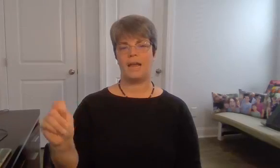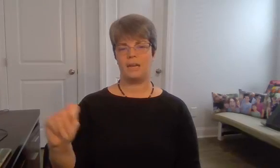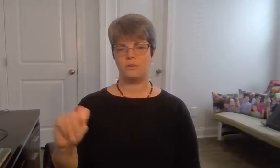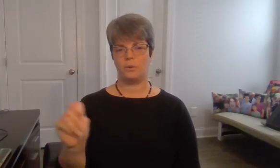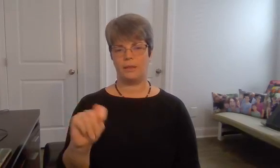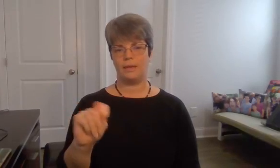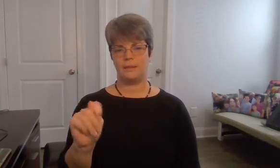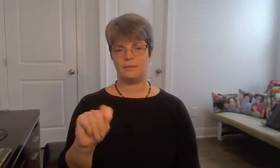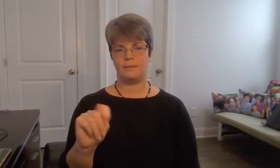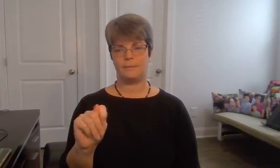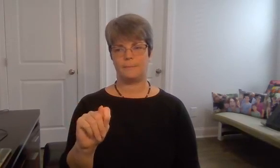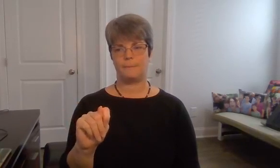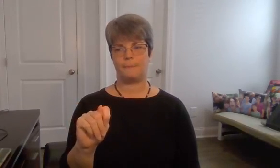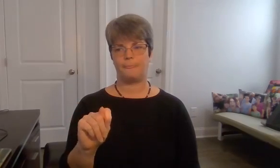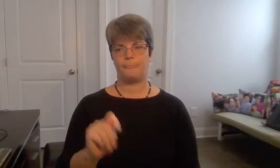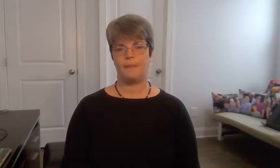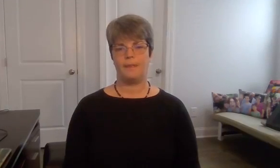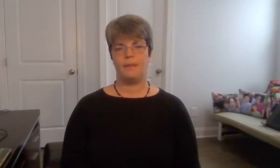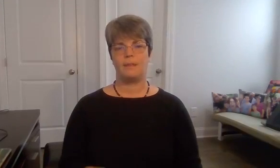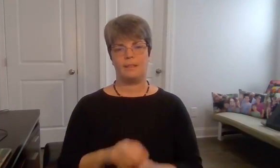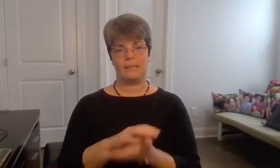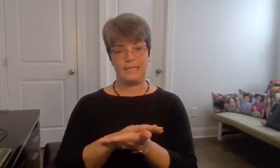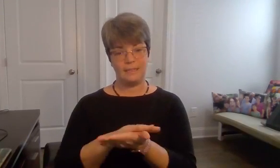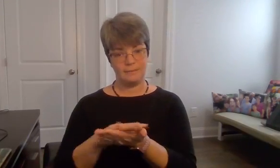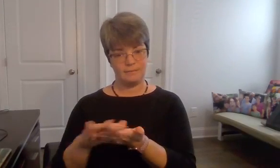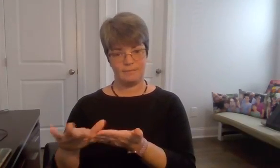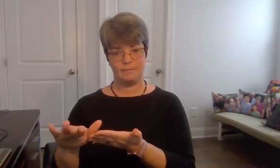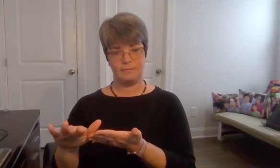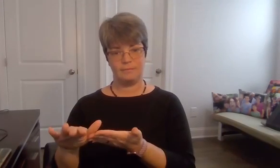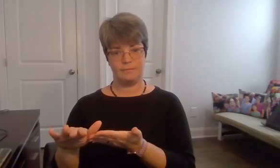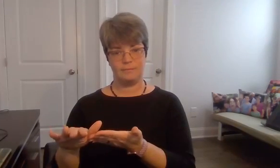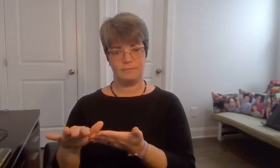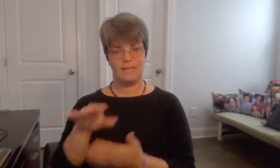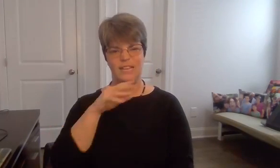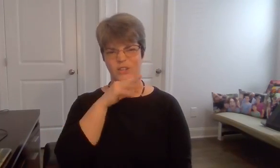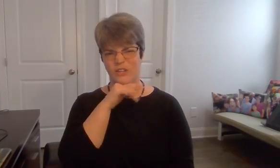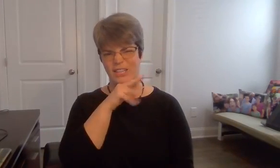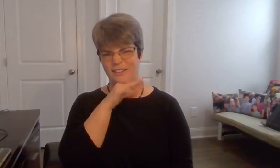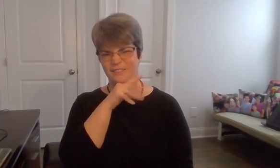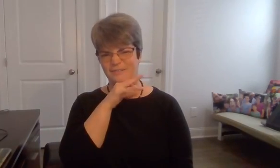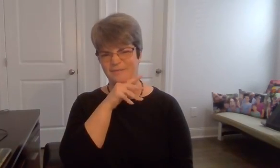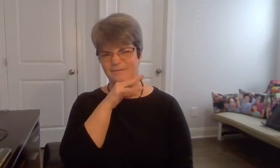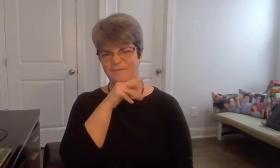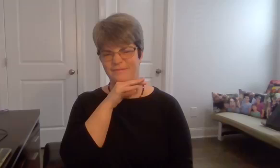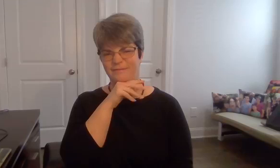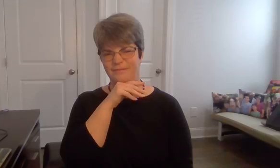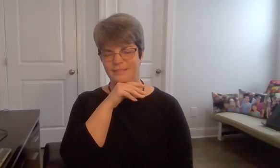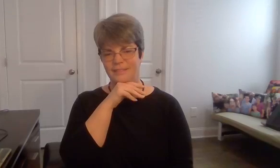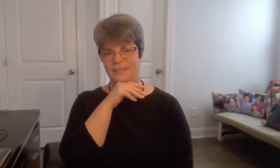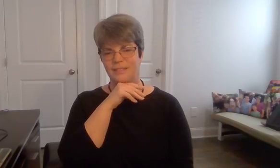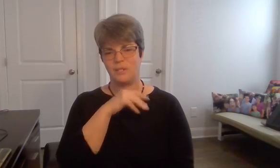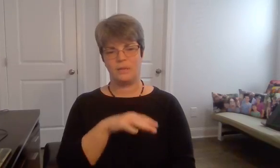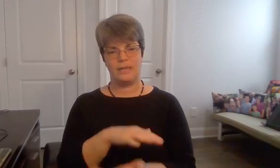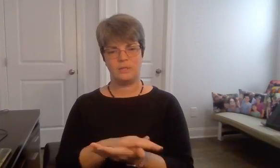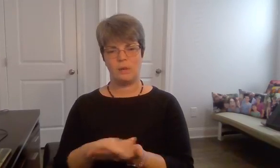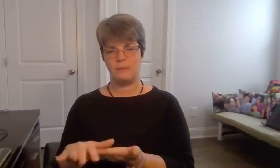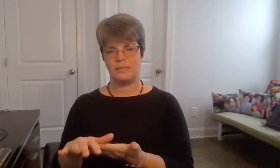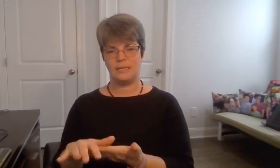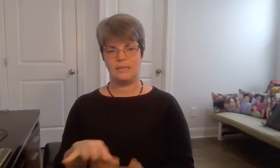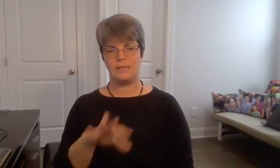Potty or toilet. Clean and dirty. So clean is wiping the slate